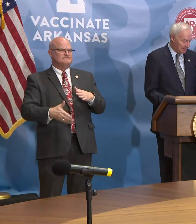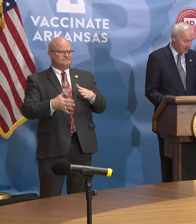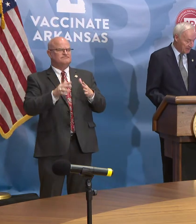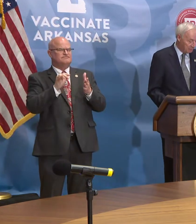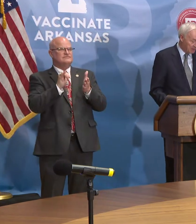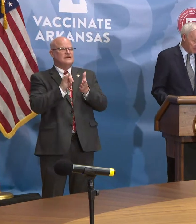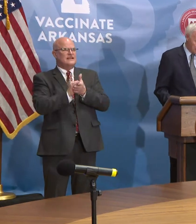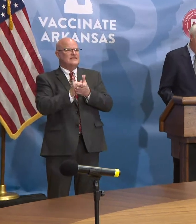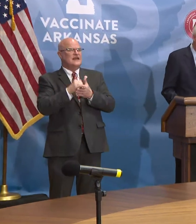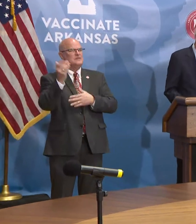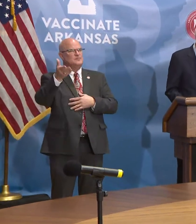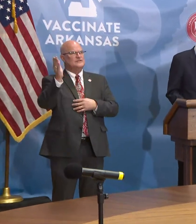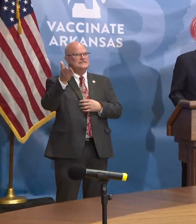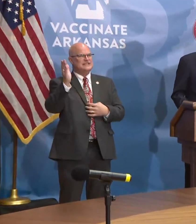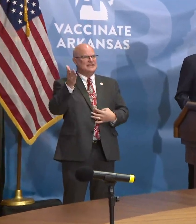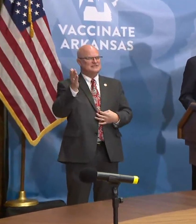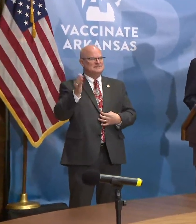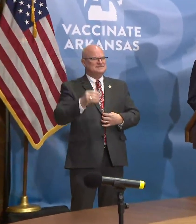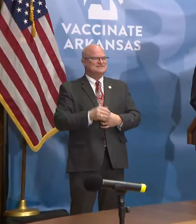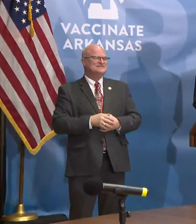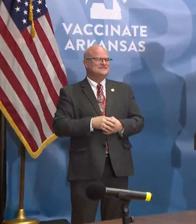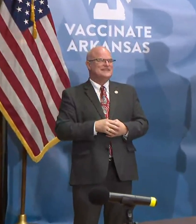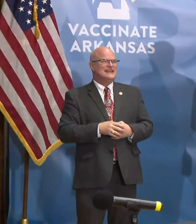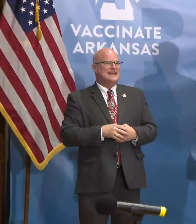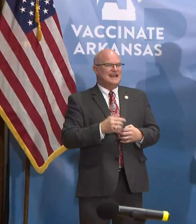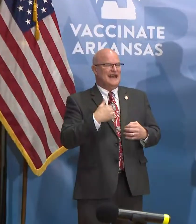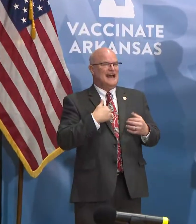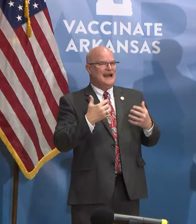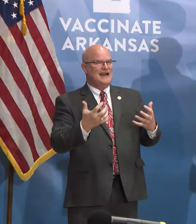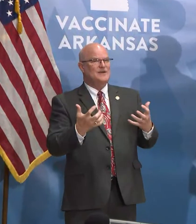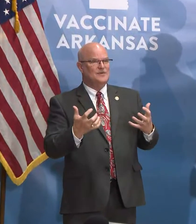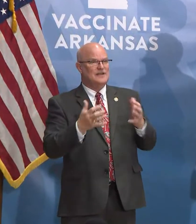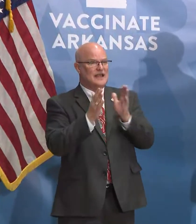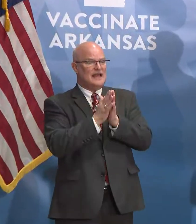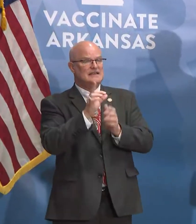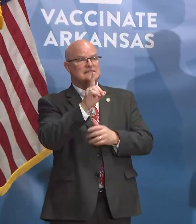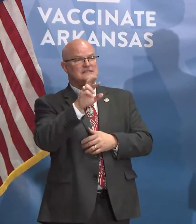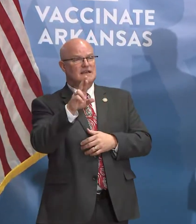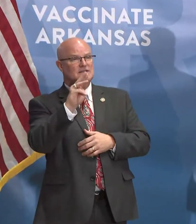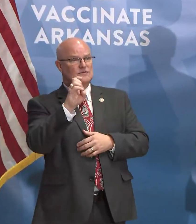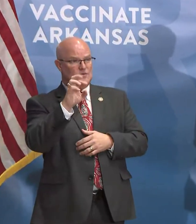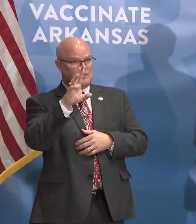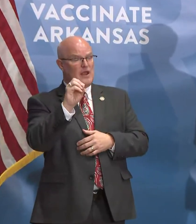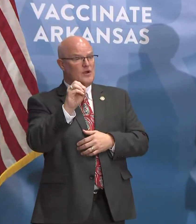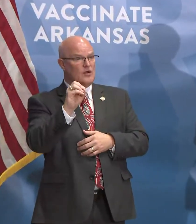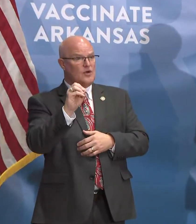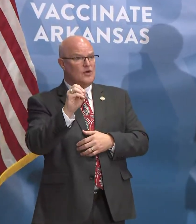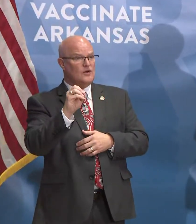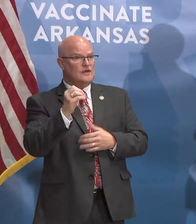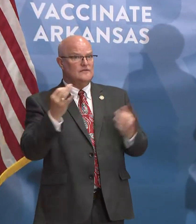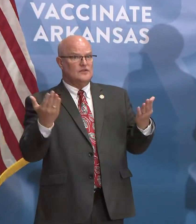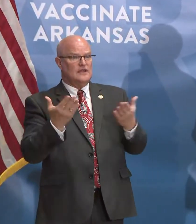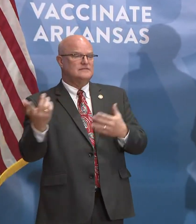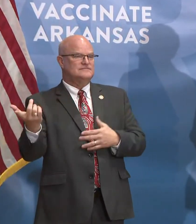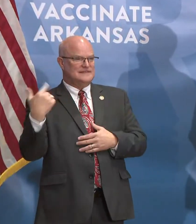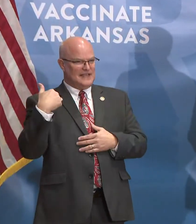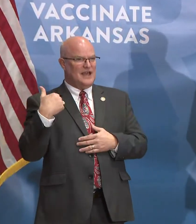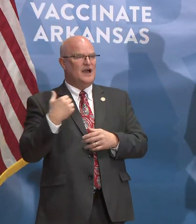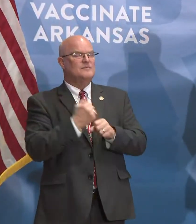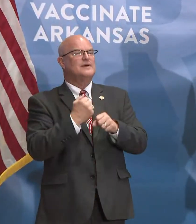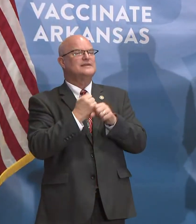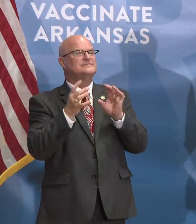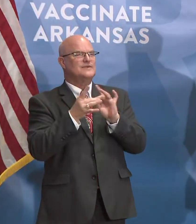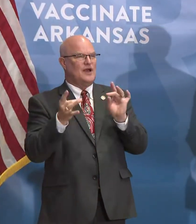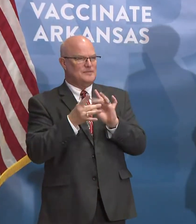concludes that presentation, and I wanted to ask Dr. Romero if you're here to come and make